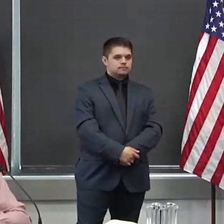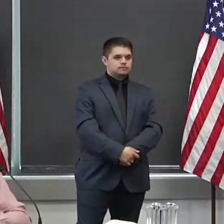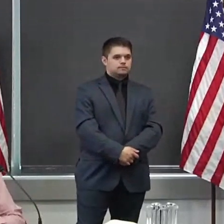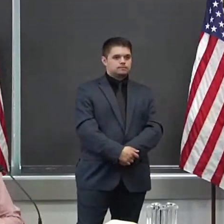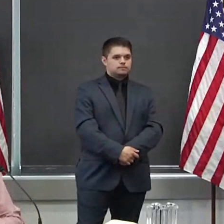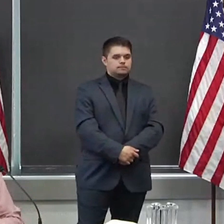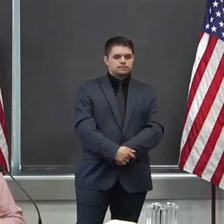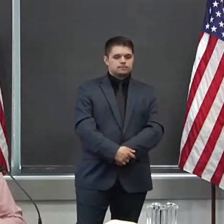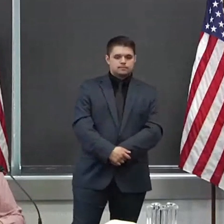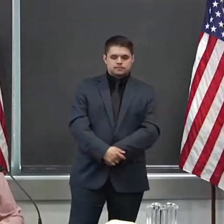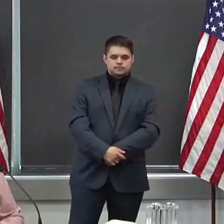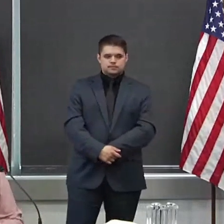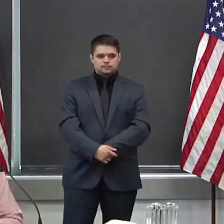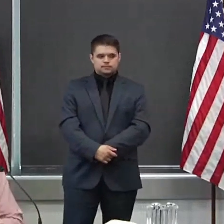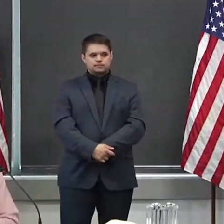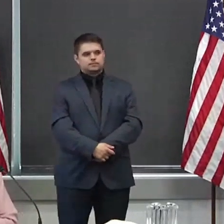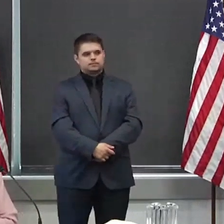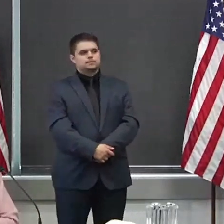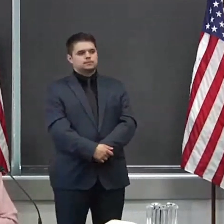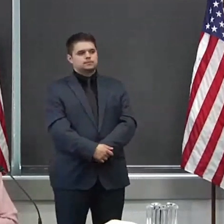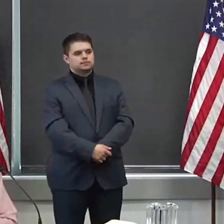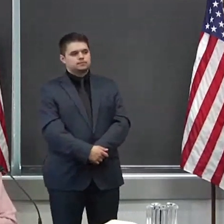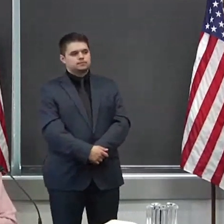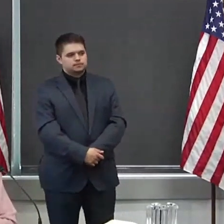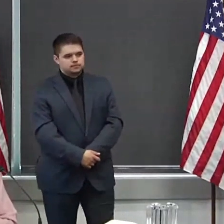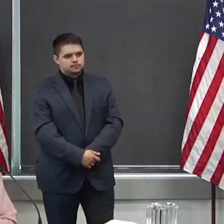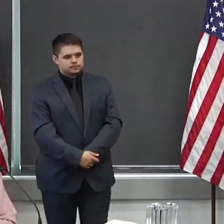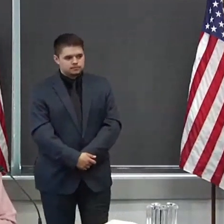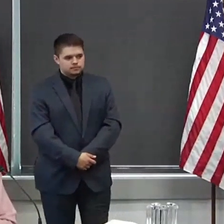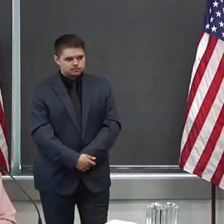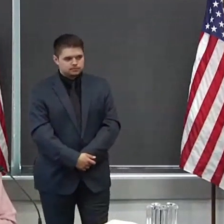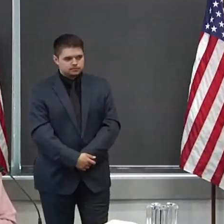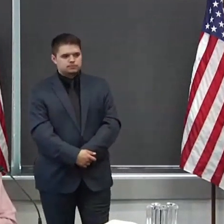Kevin Winter from the Lake County Examiner. Go ahead, Kevin.